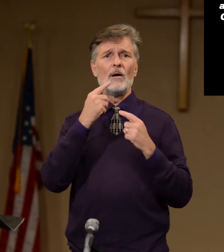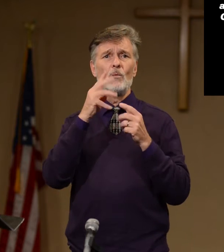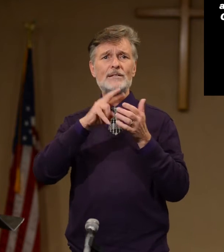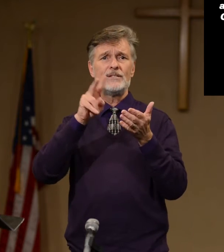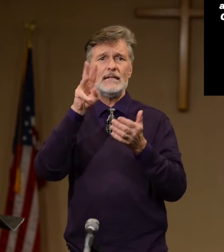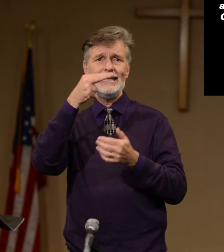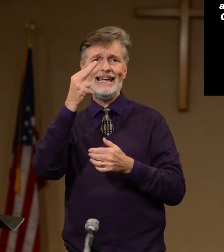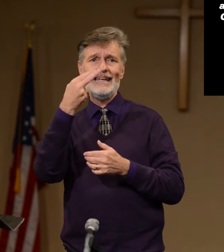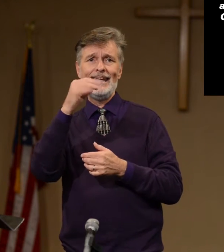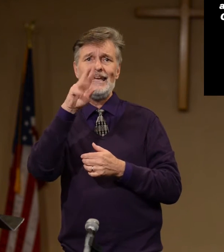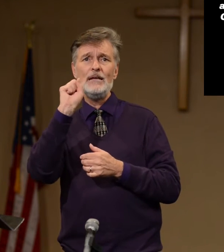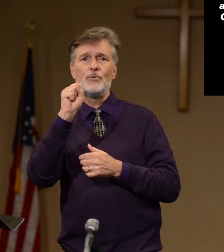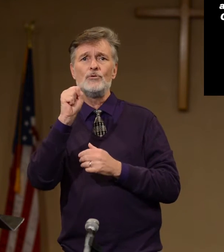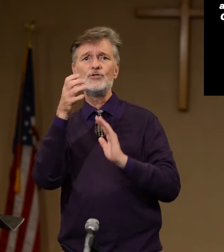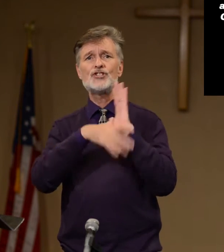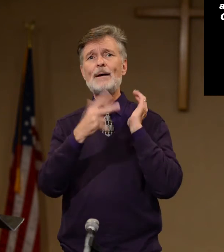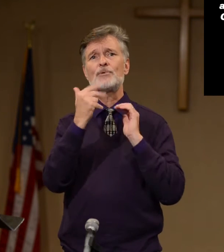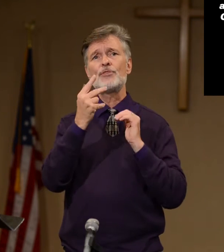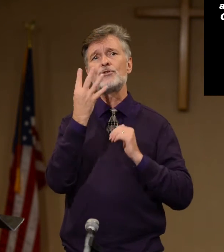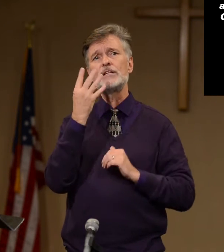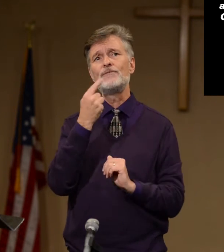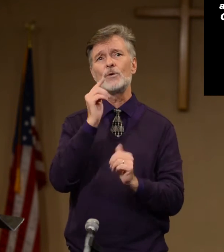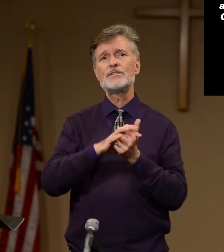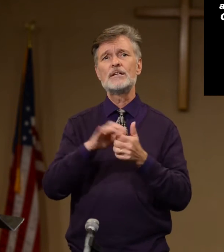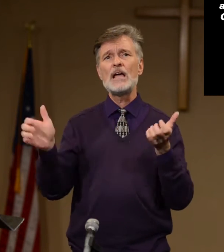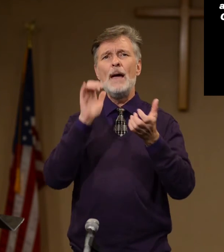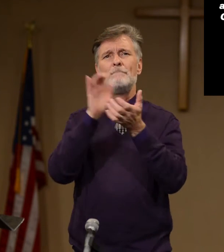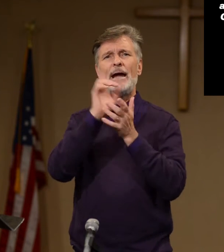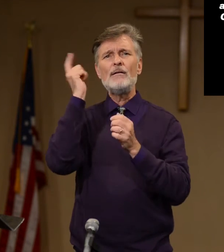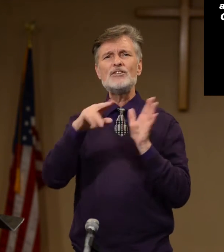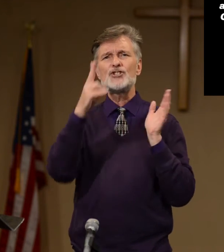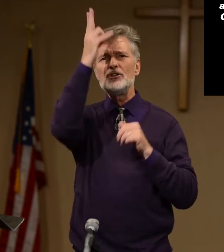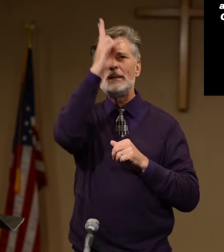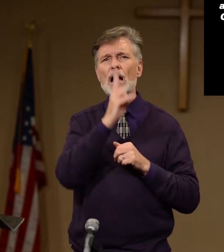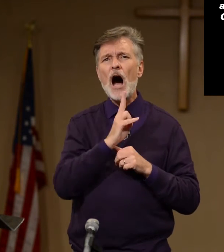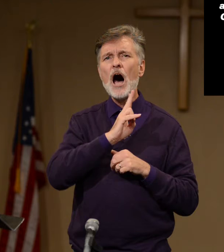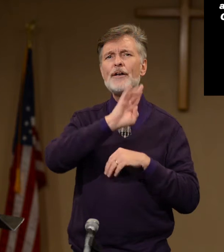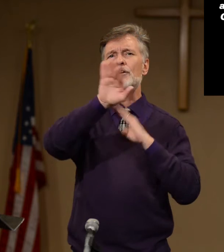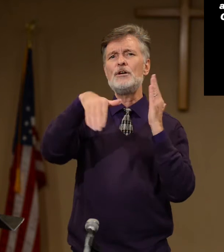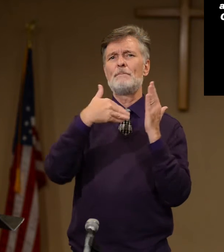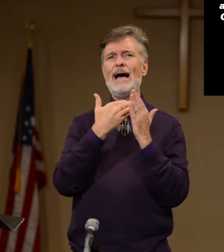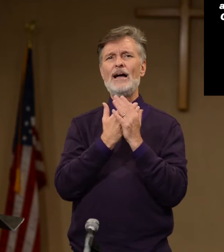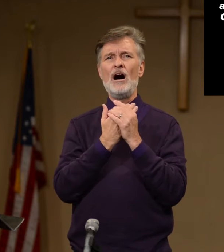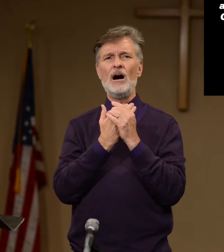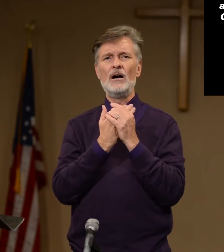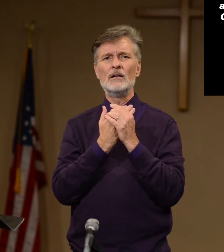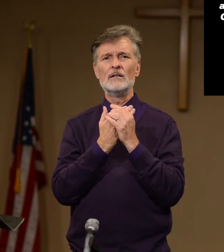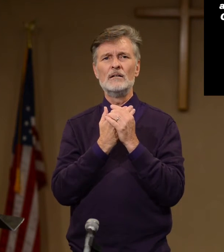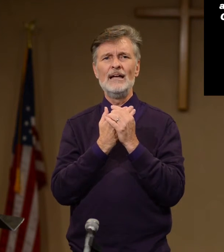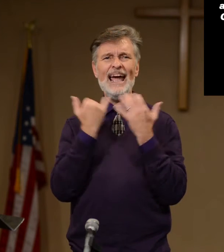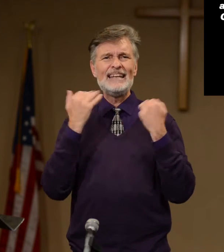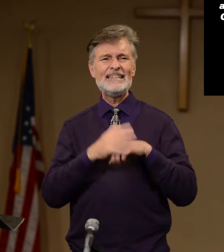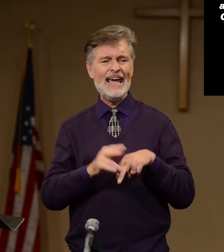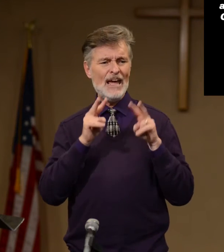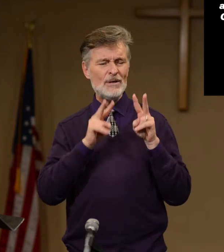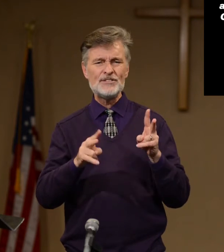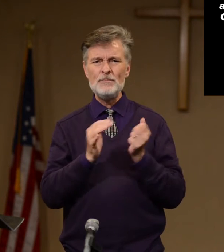we see in Hebrews chapter 13, 4, it says, marriage should be honored by all. And today we see